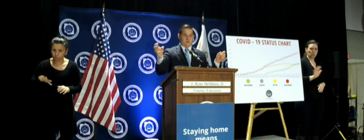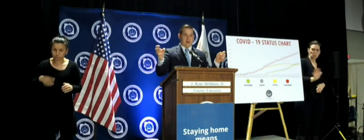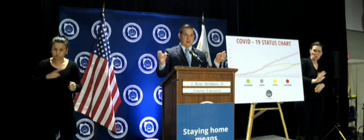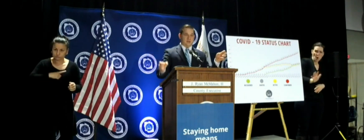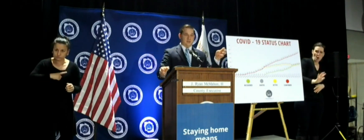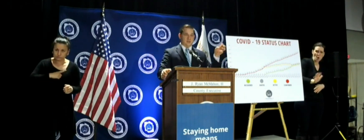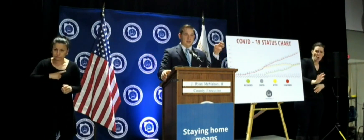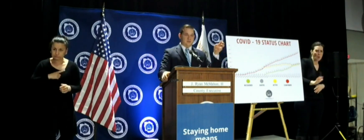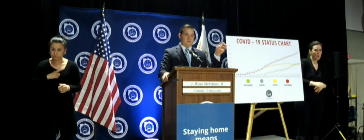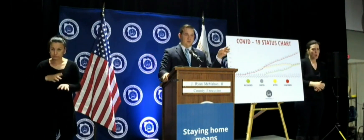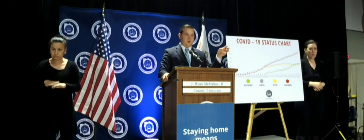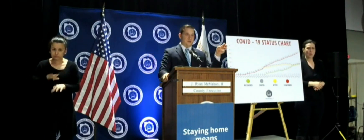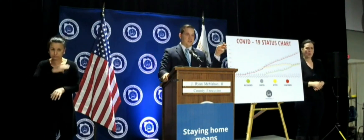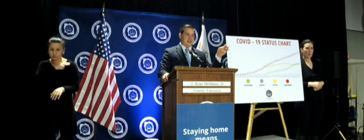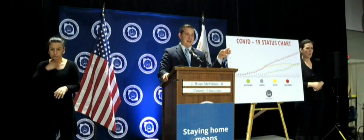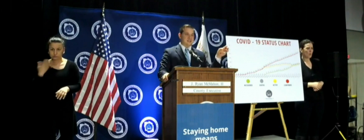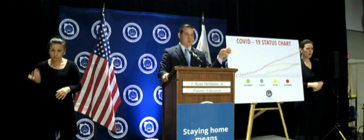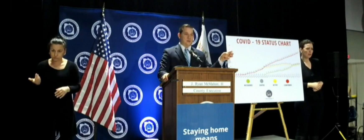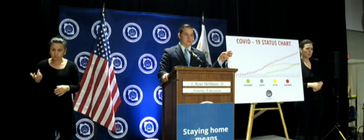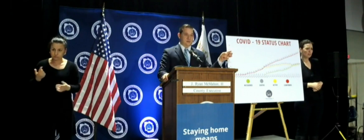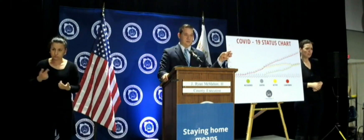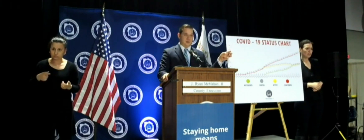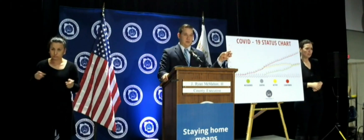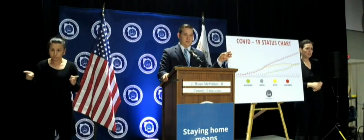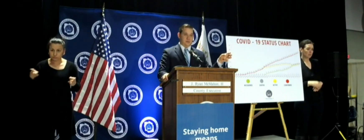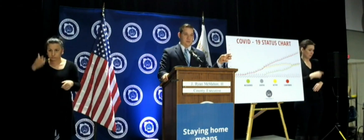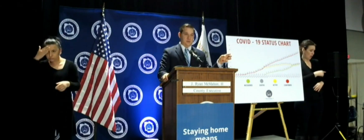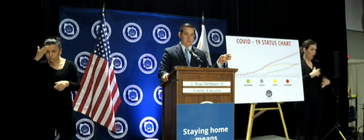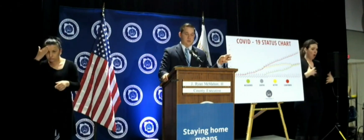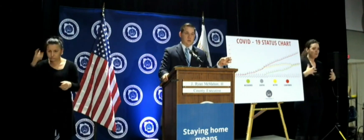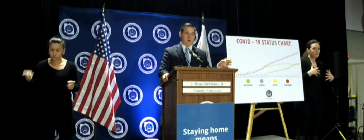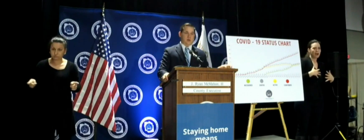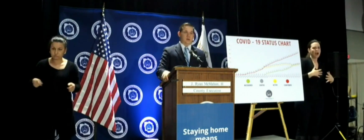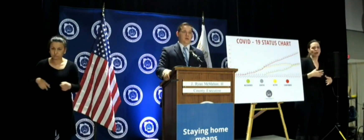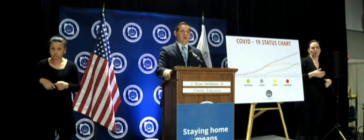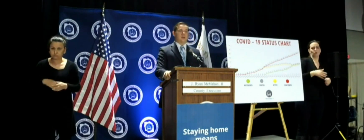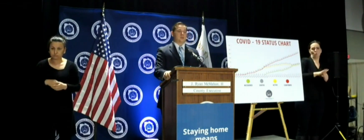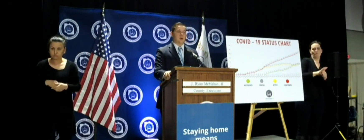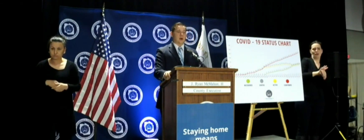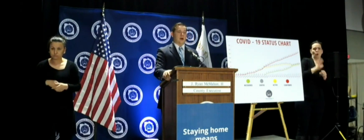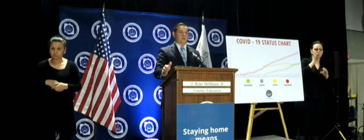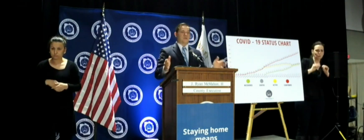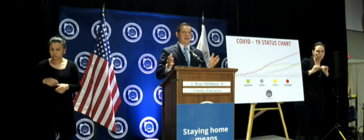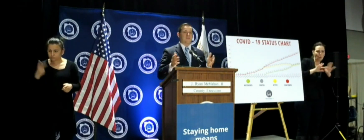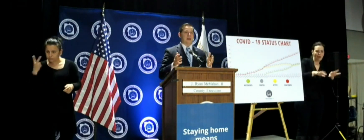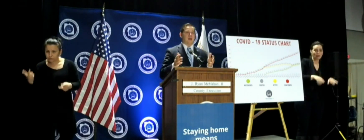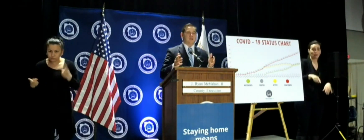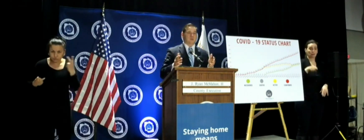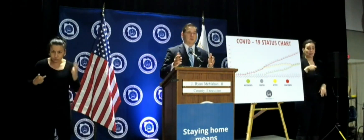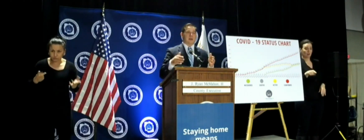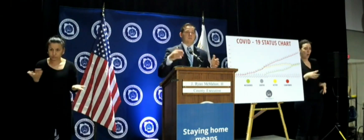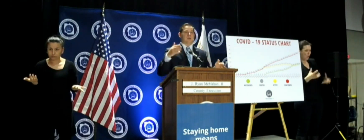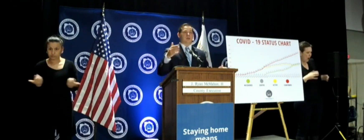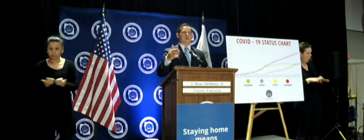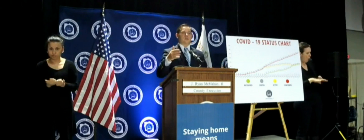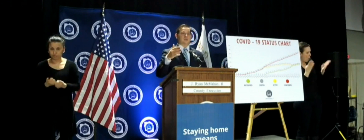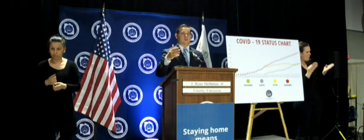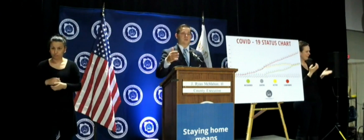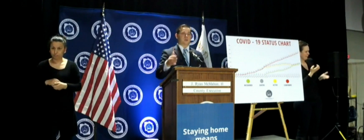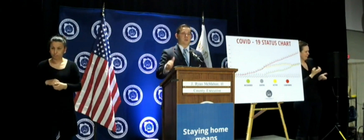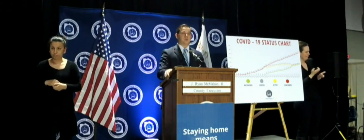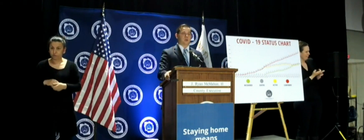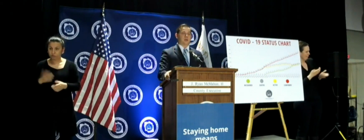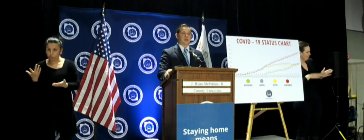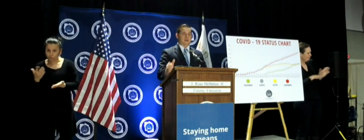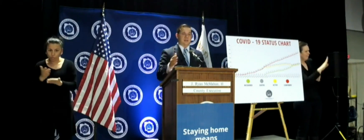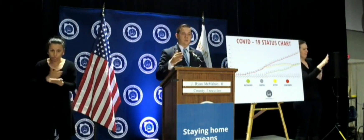of the virus and fear of the consequences of the virus, okay? And so how do we find balance with that and make good decisions